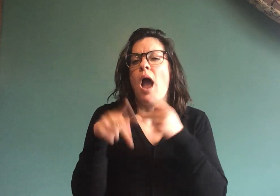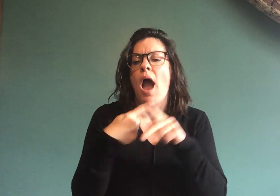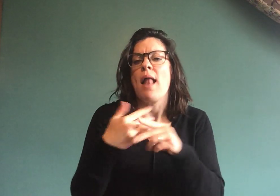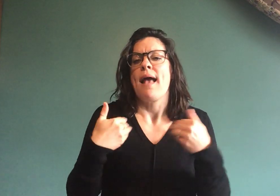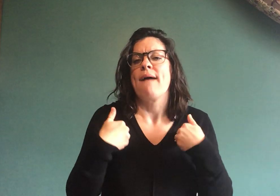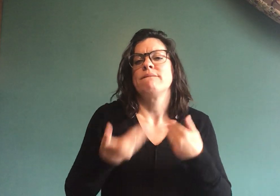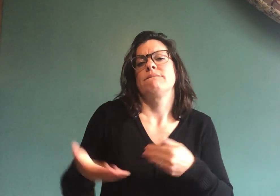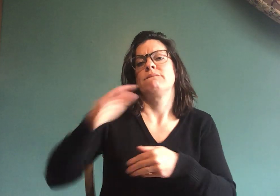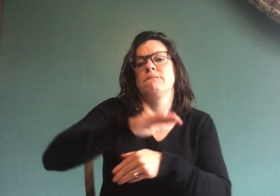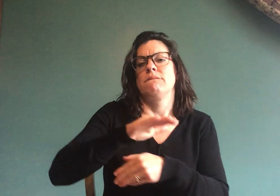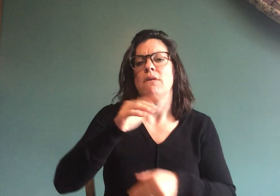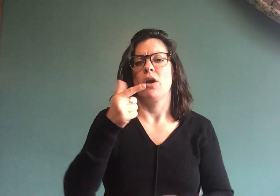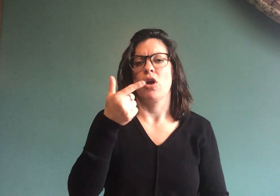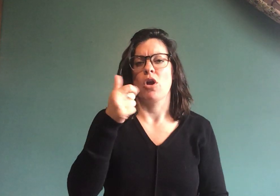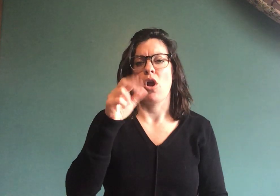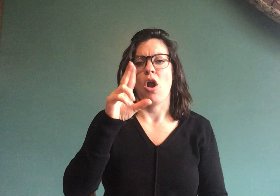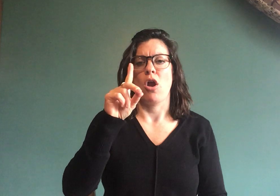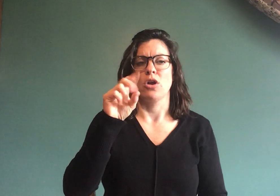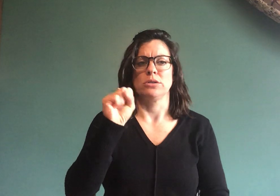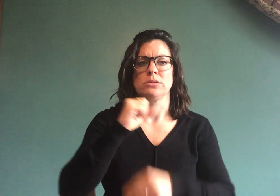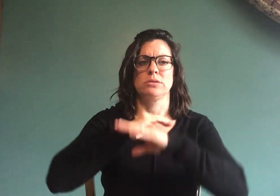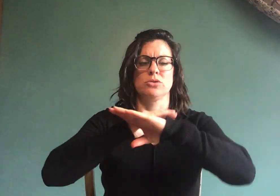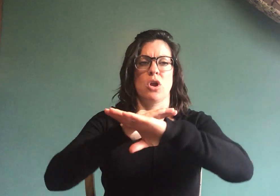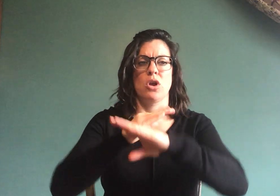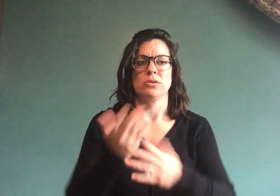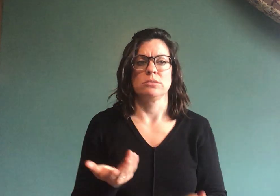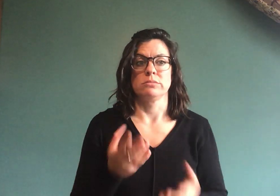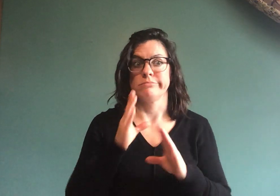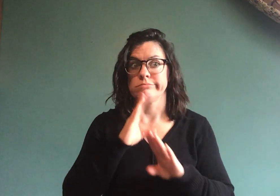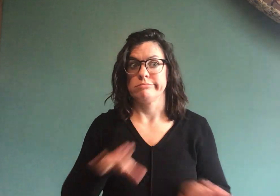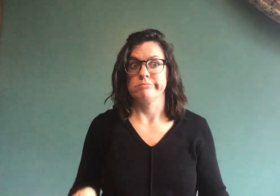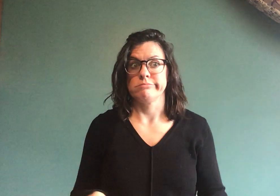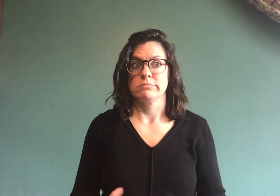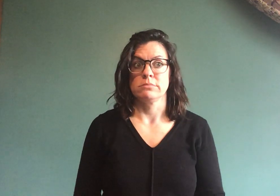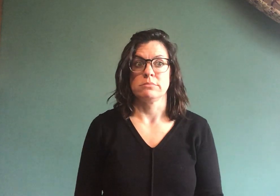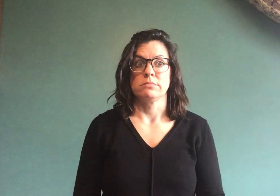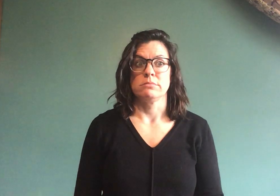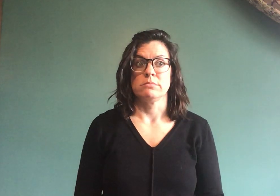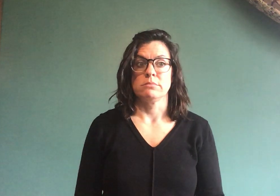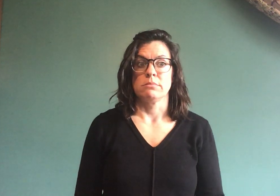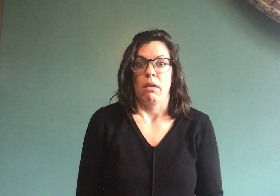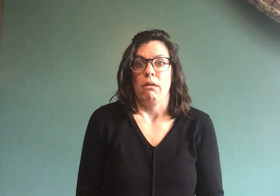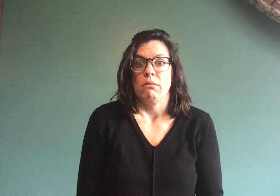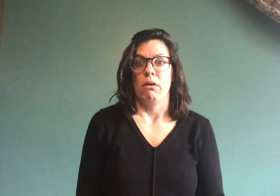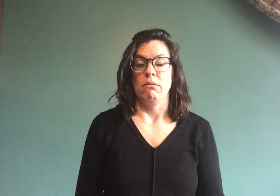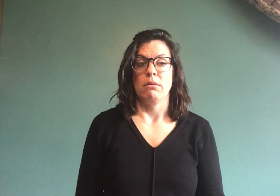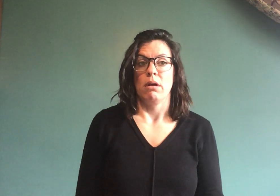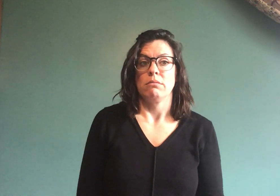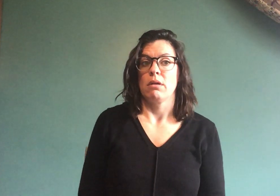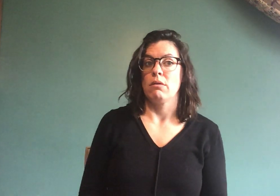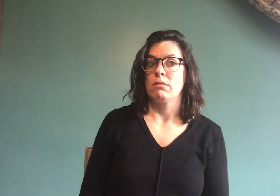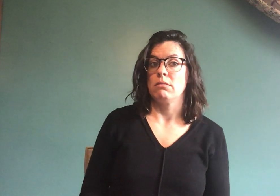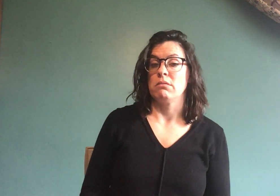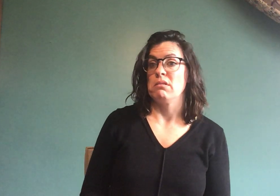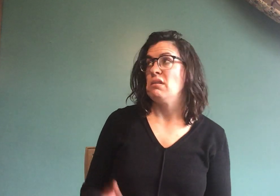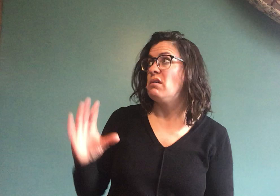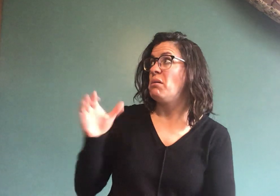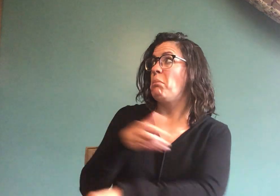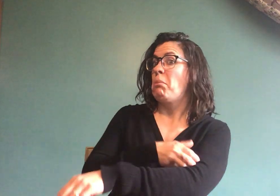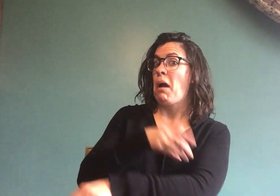Anybody? What you mean? What kind of tools we got in the shop? Power tools. Power tools, okay. So can we